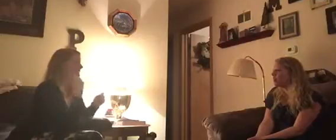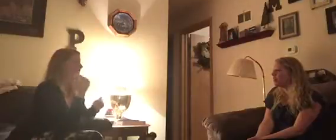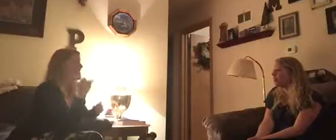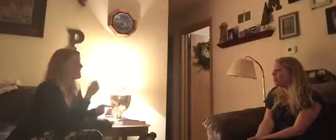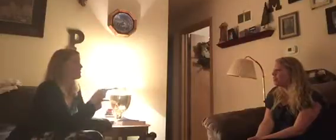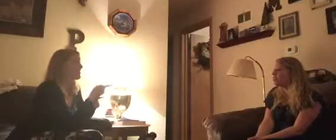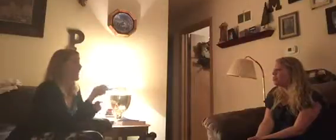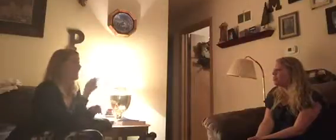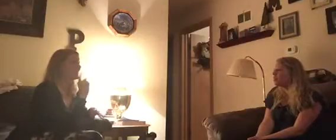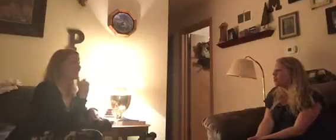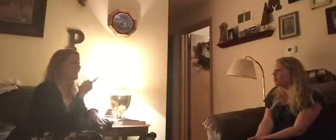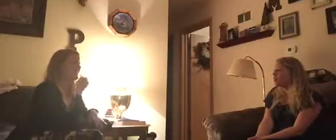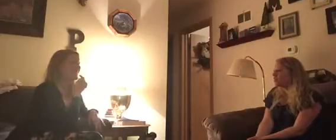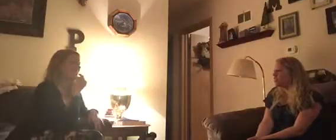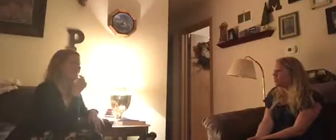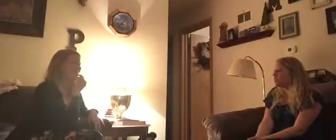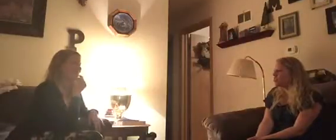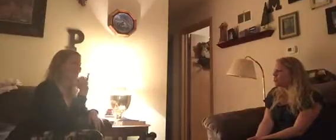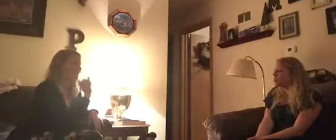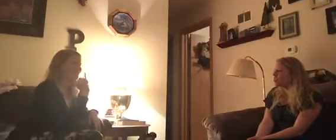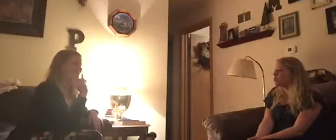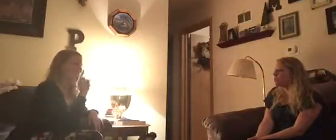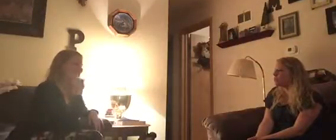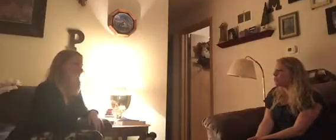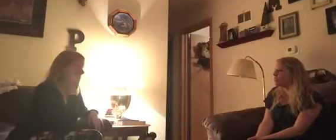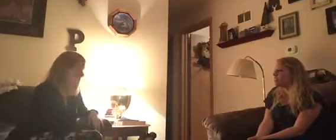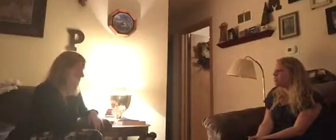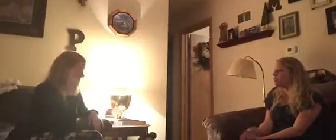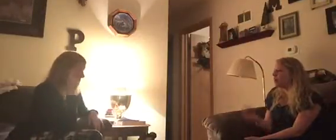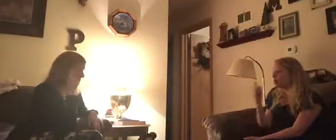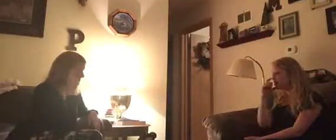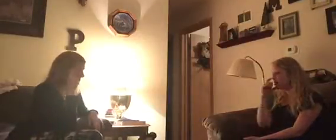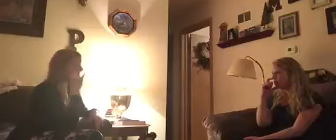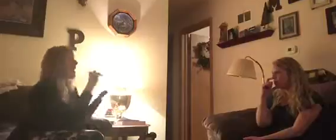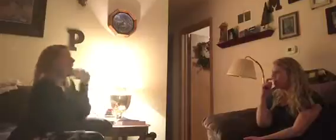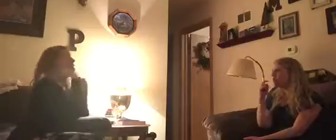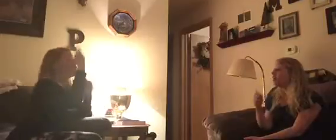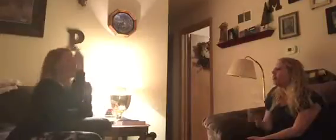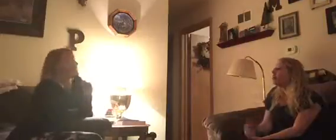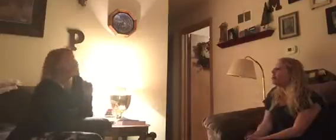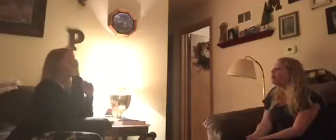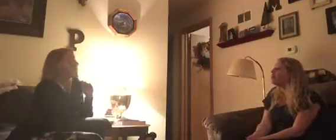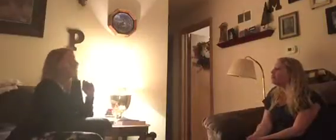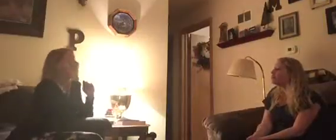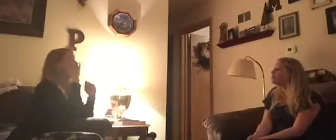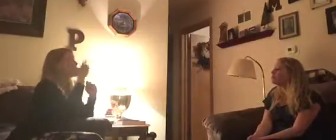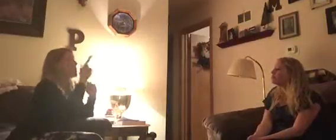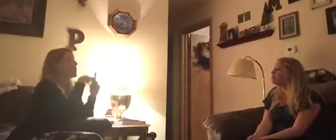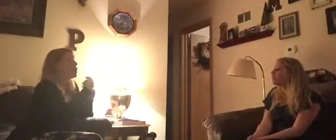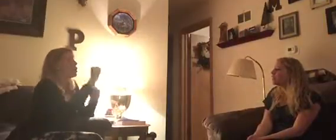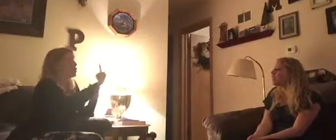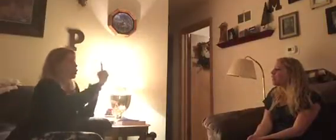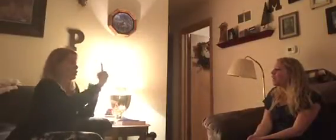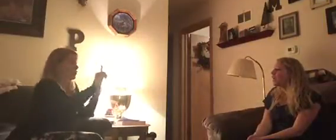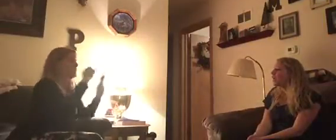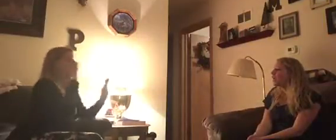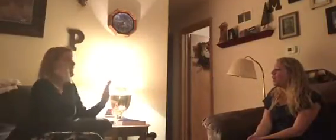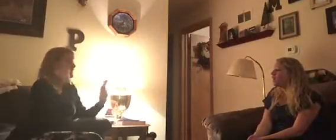get back. So that's true. So that makes sense as to why it took so long. Oh, and